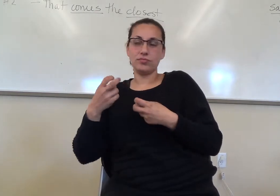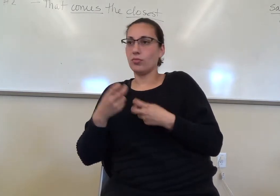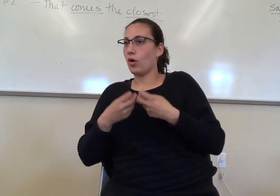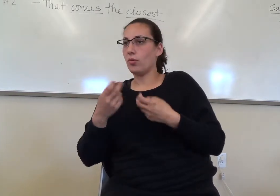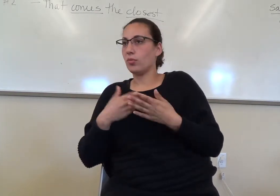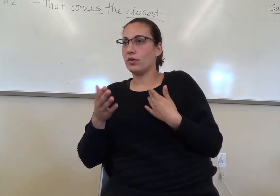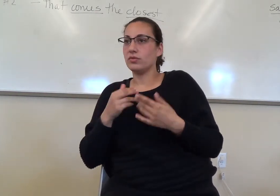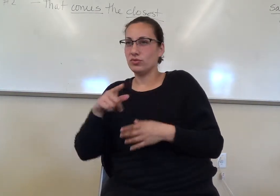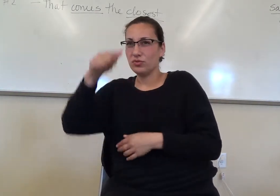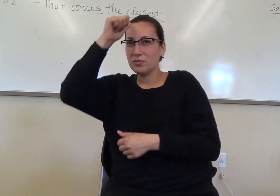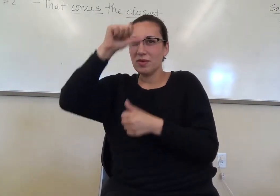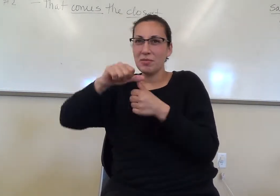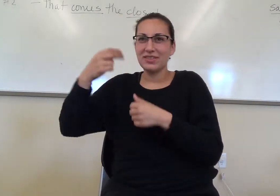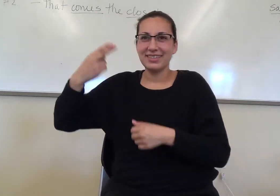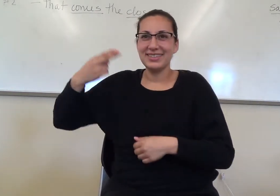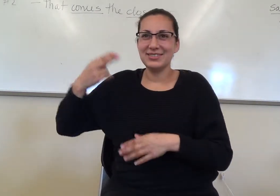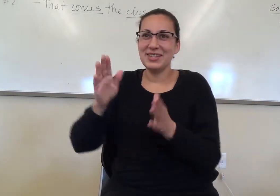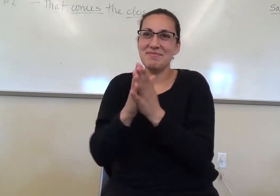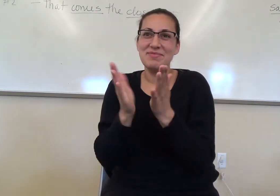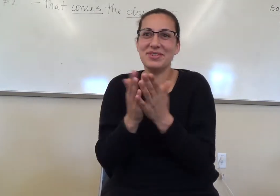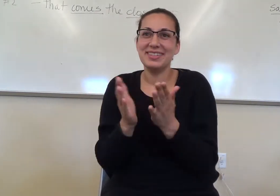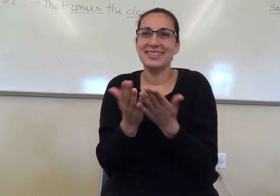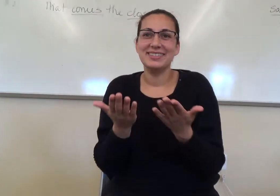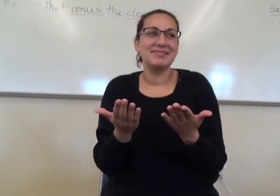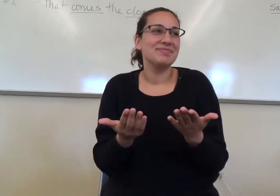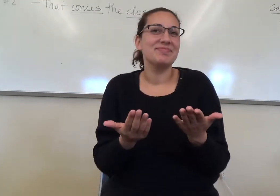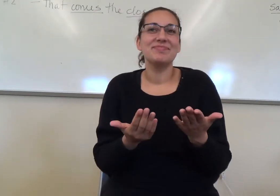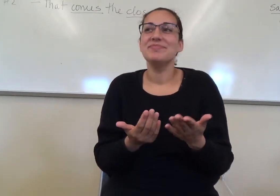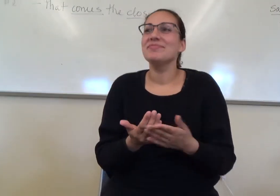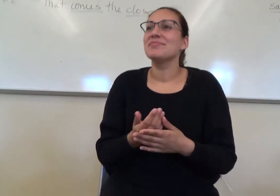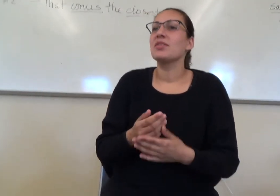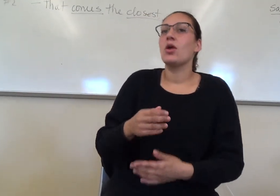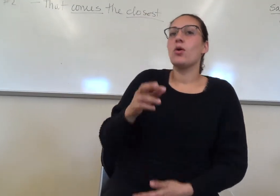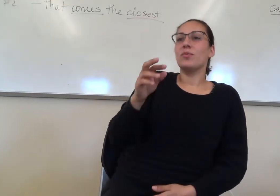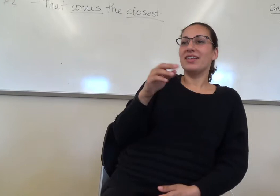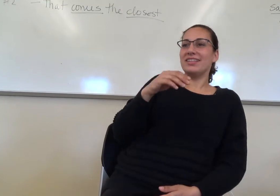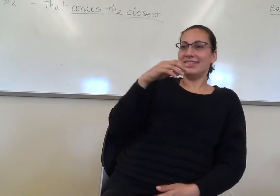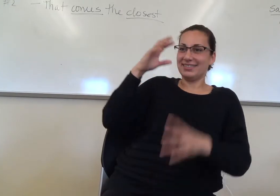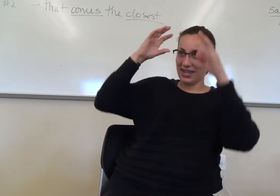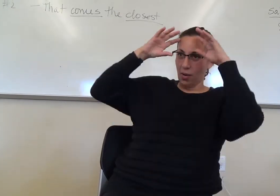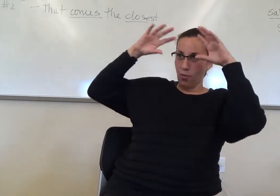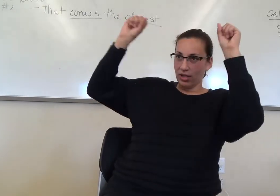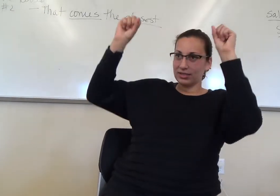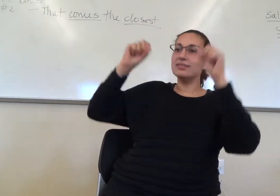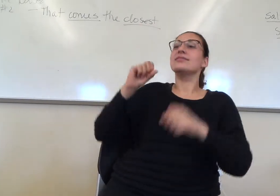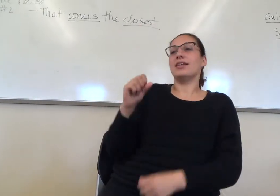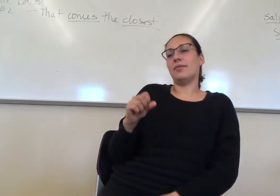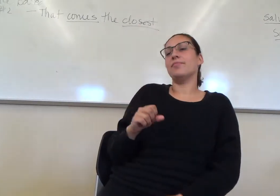your history books, was when Richard Nixon, the president, was doing something terribly wrong,